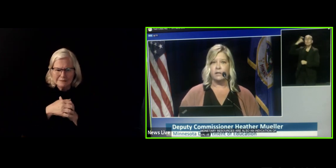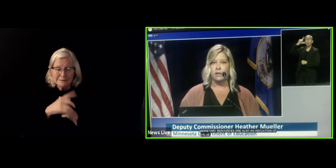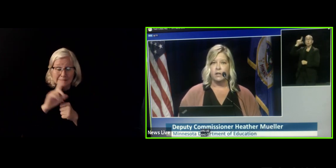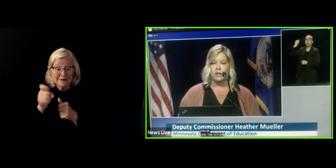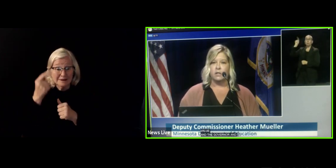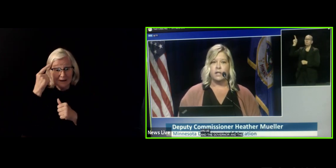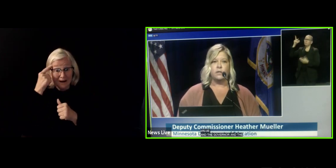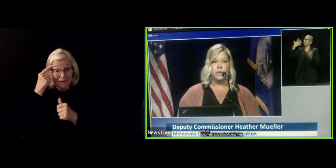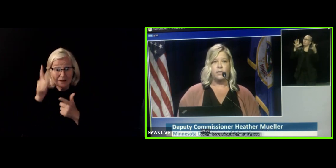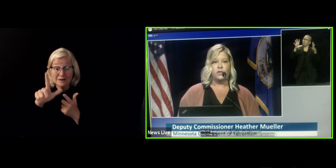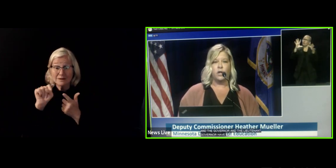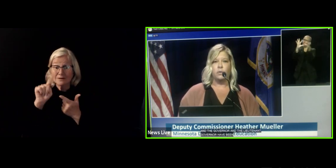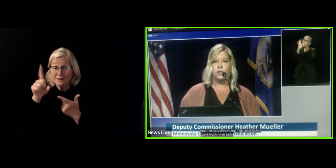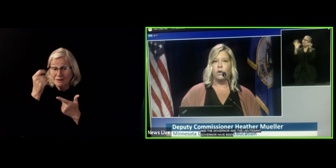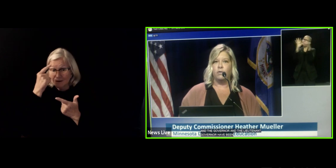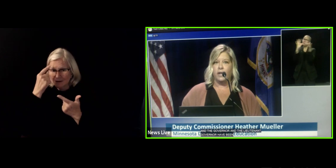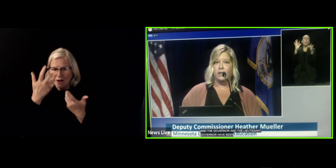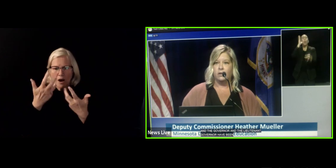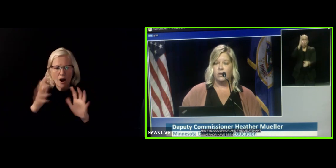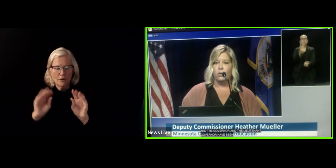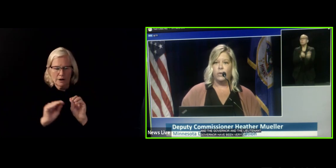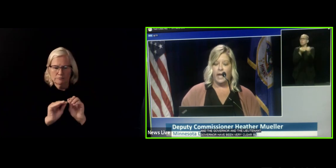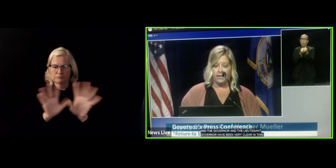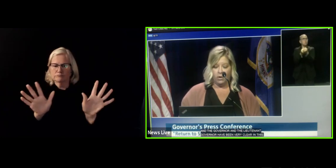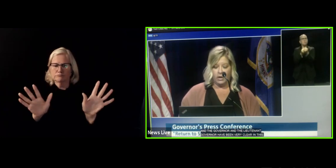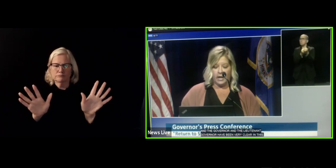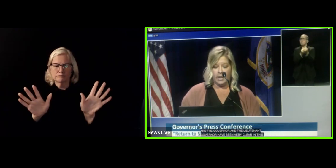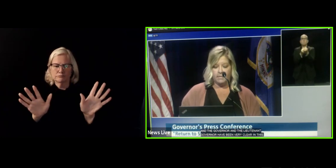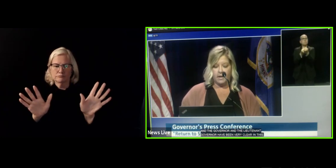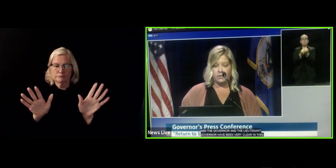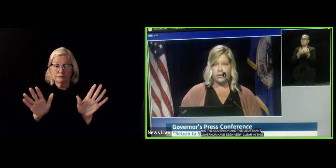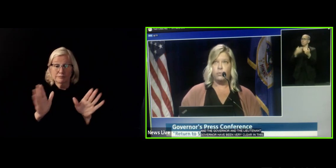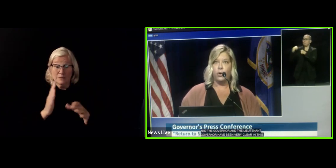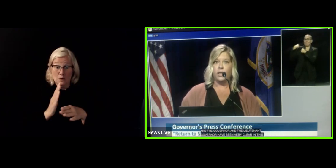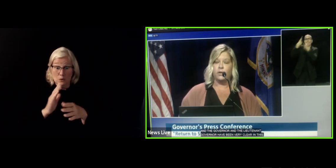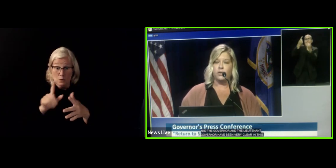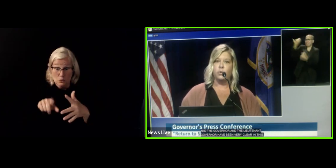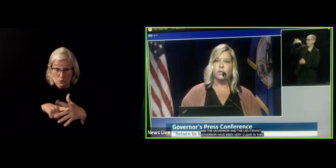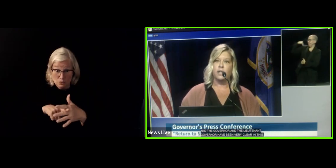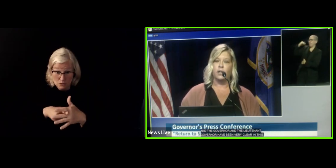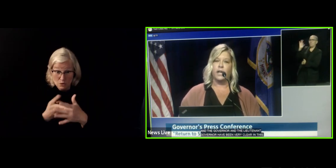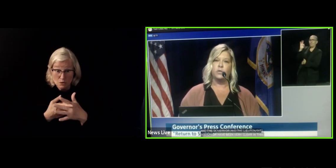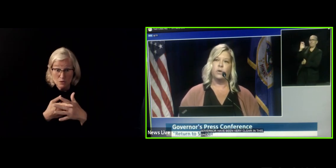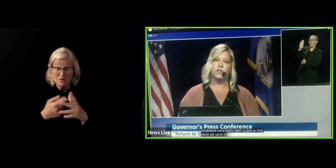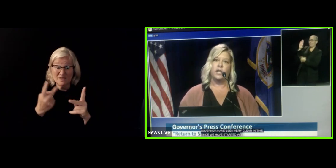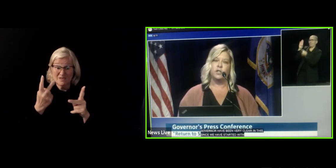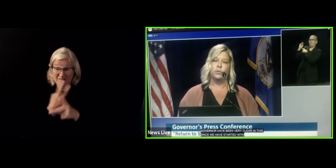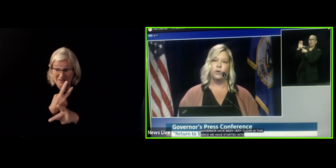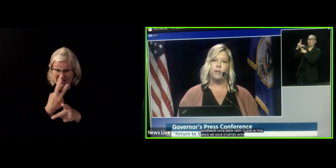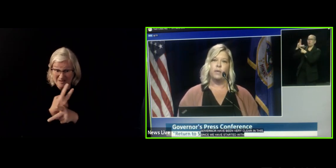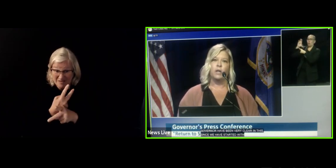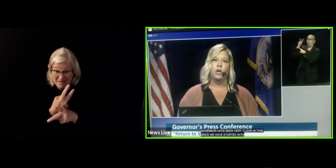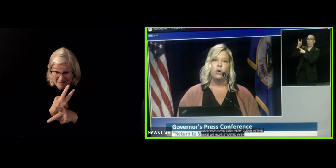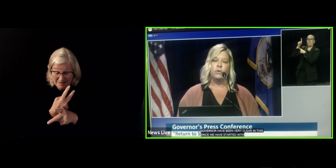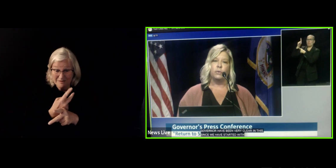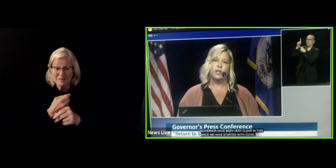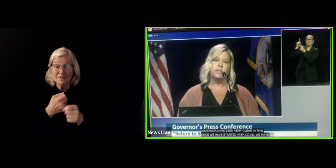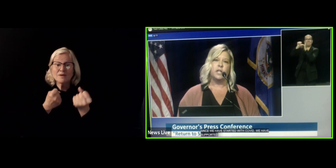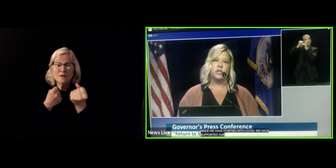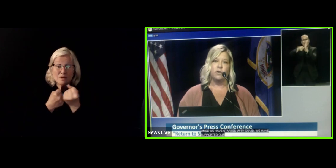this. Since we have started with COVID, we have supported our schools and our K-12 education programming